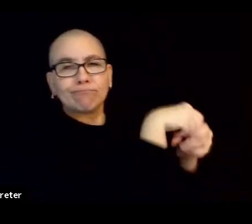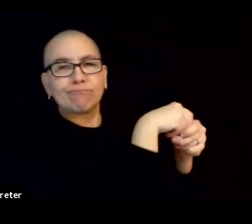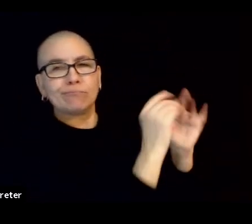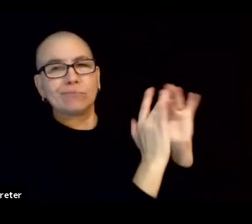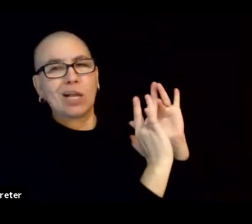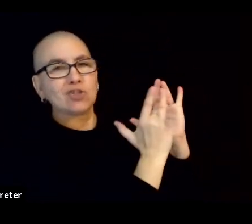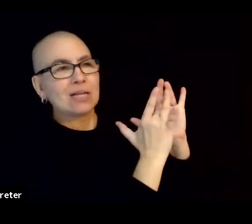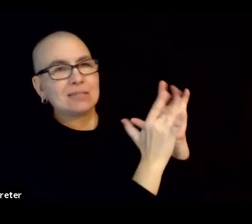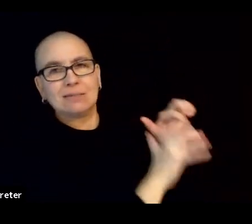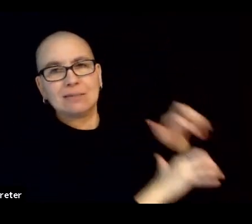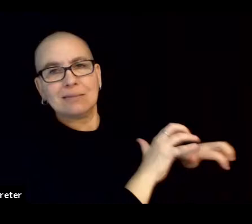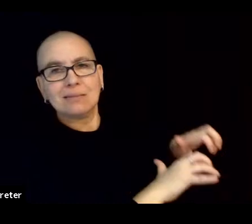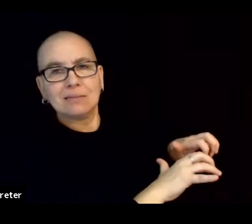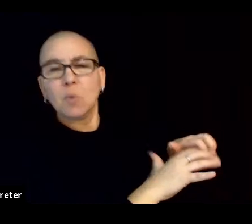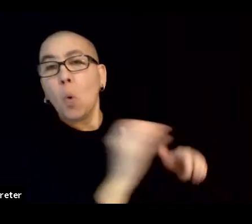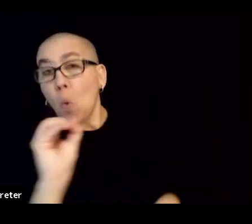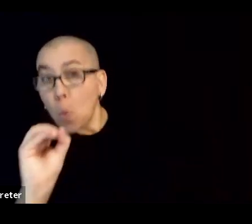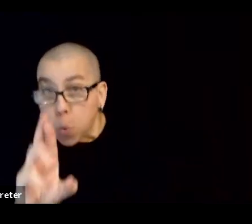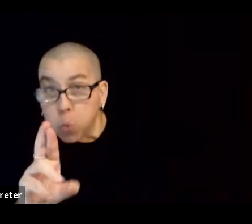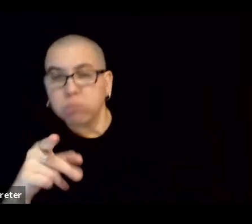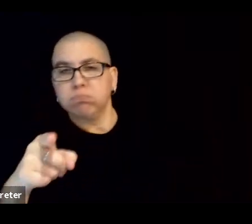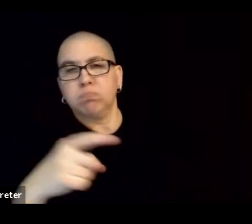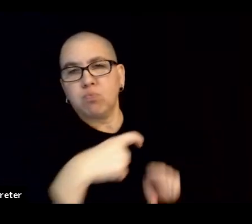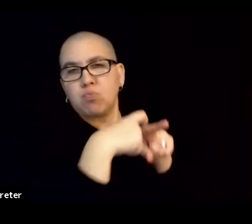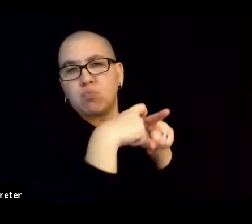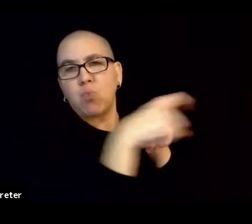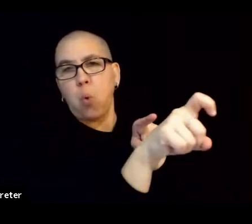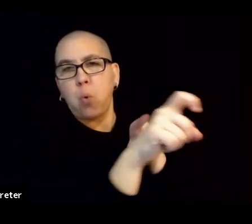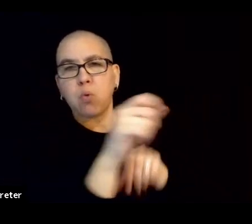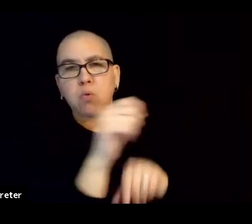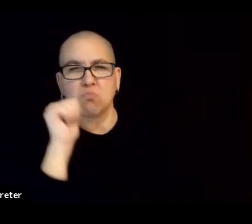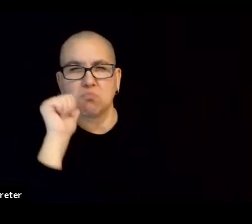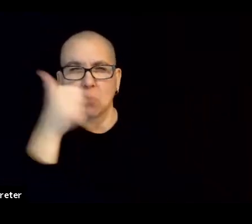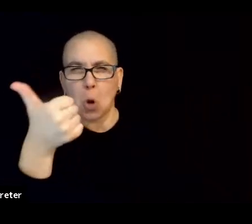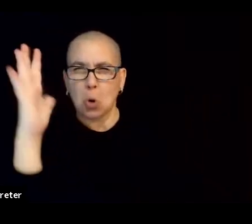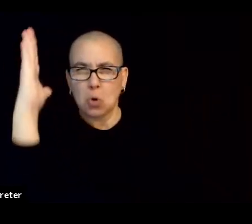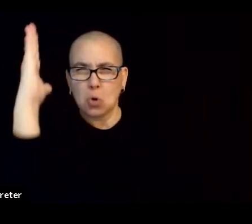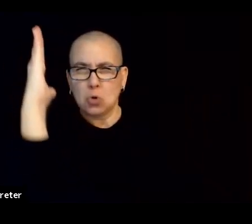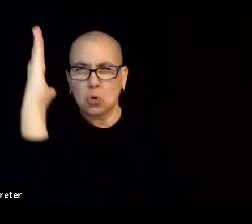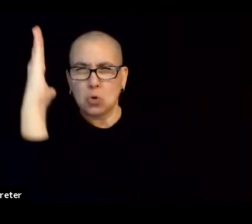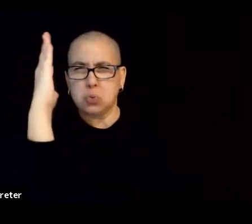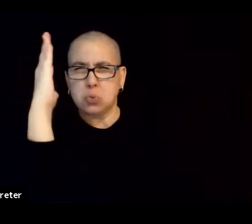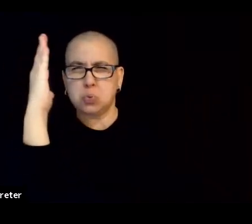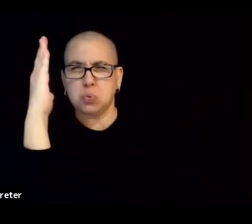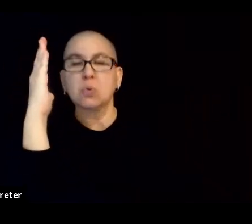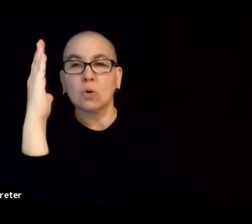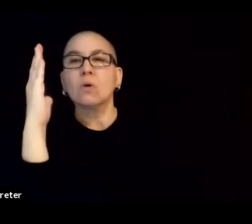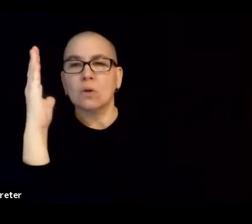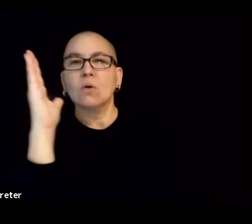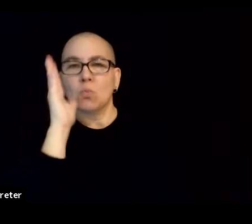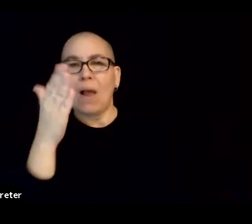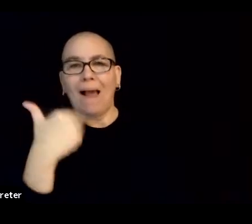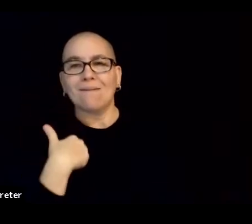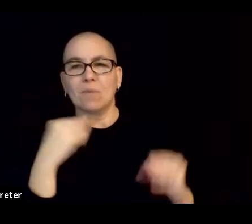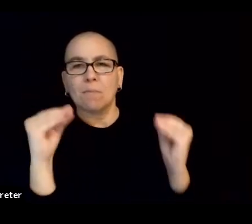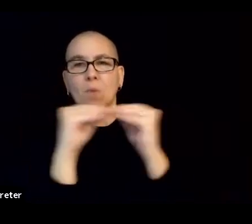open tomorrow at about noon. And a link to that website will be found on